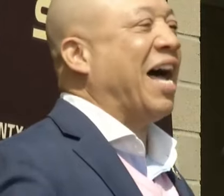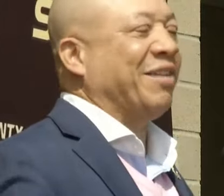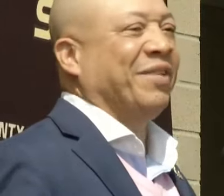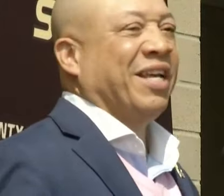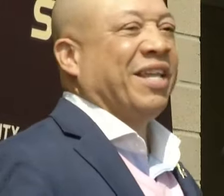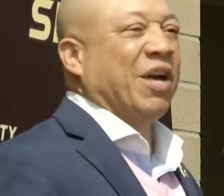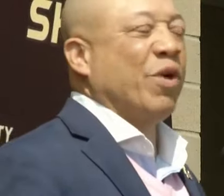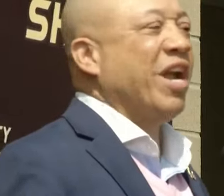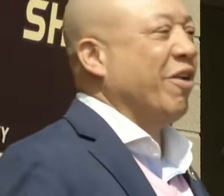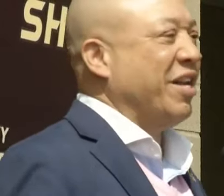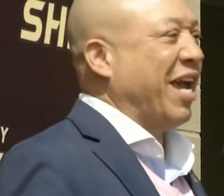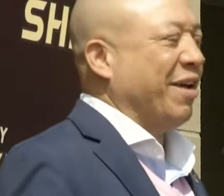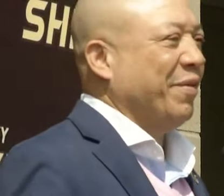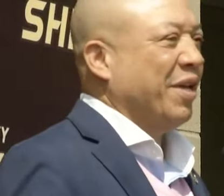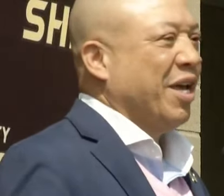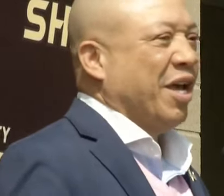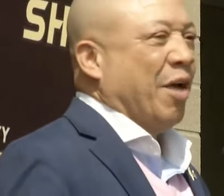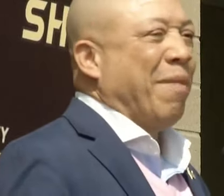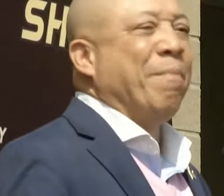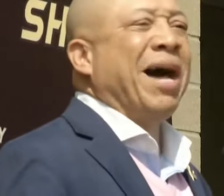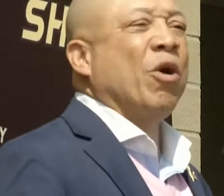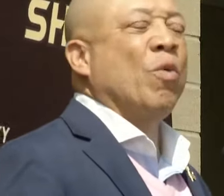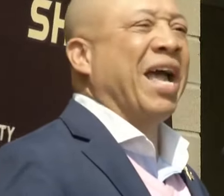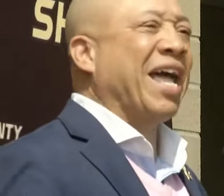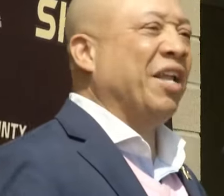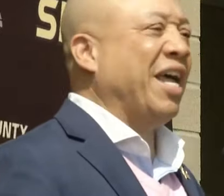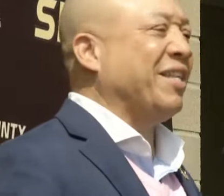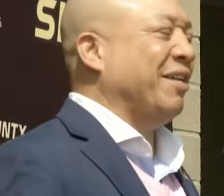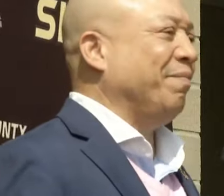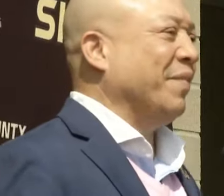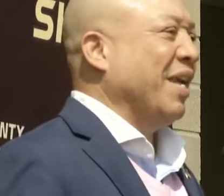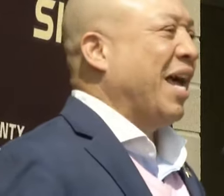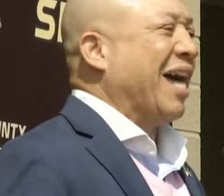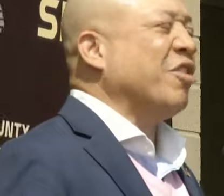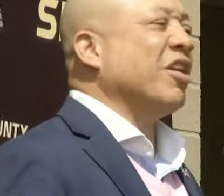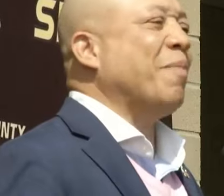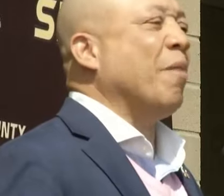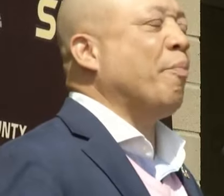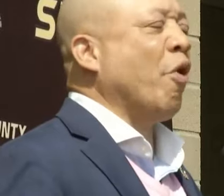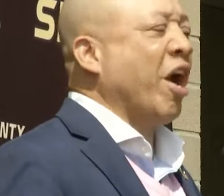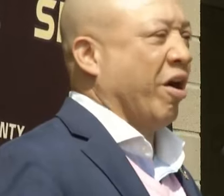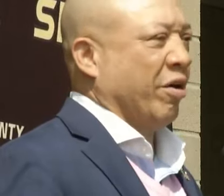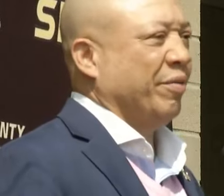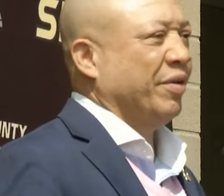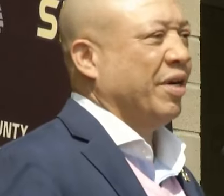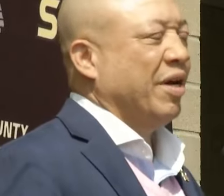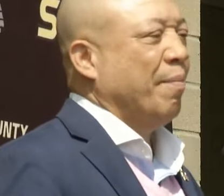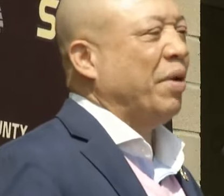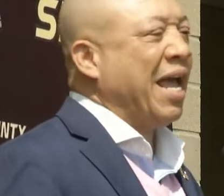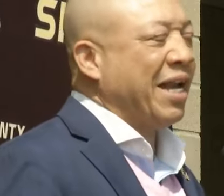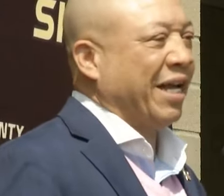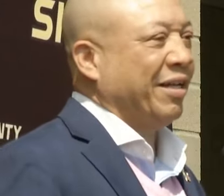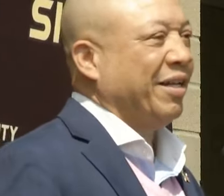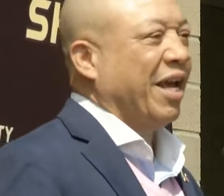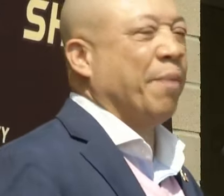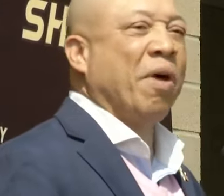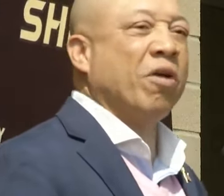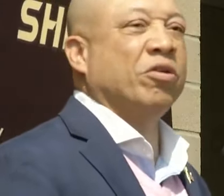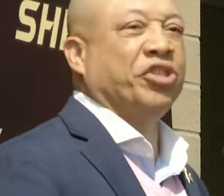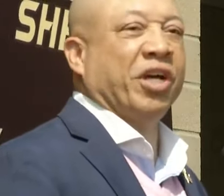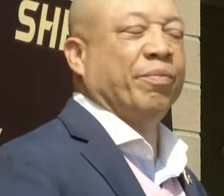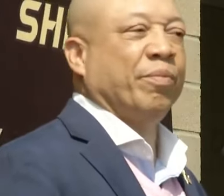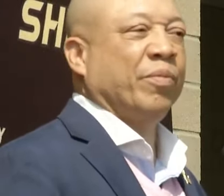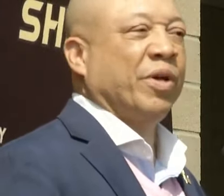of God that we're here today. My motto when I got elected, I talked about prayer, planning,